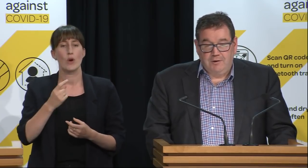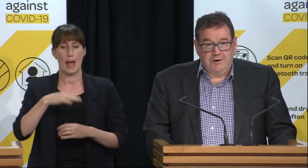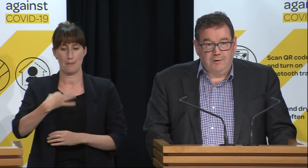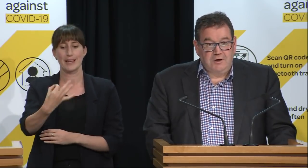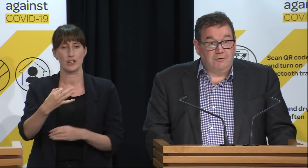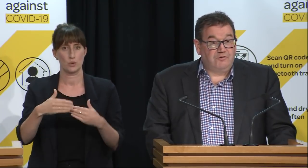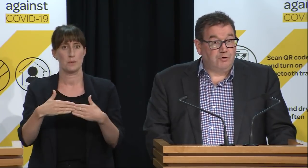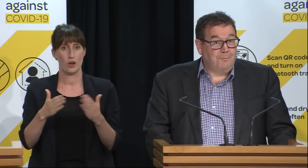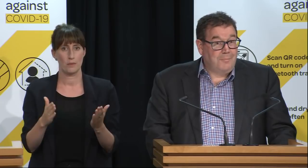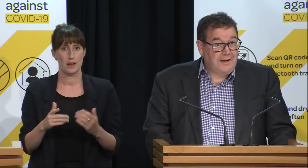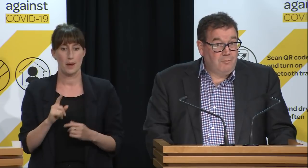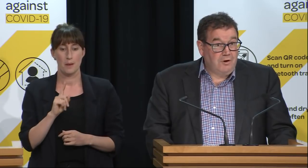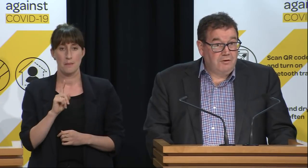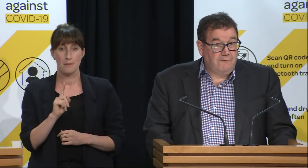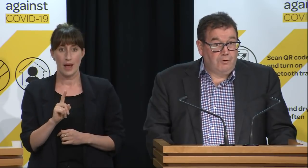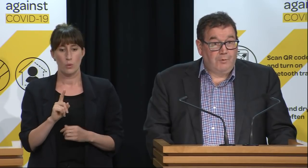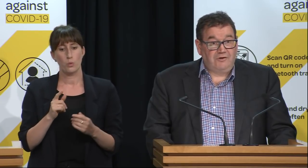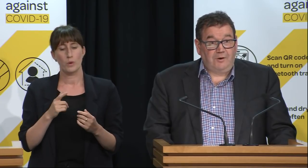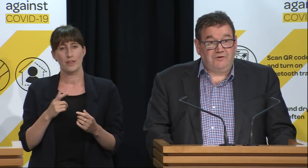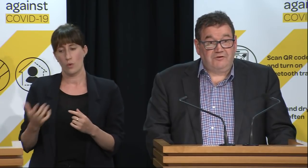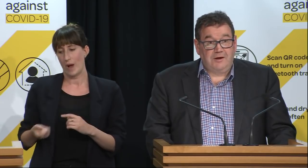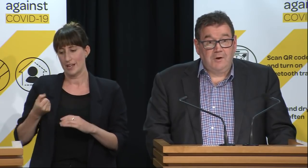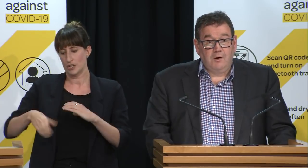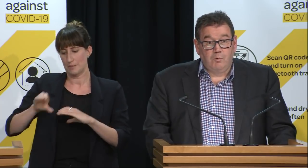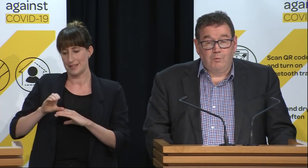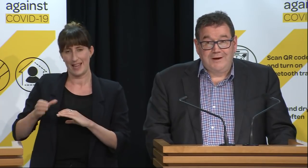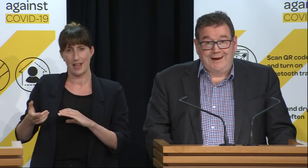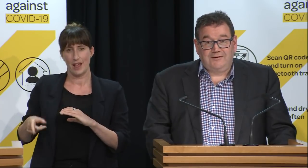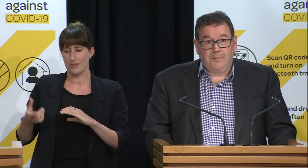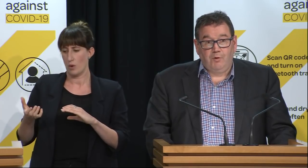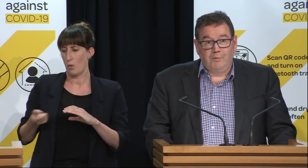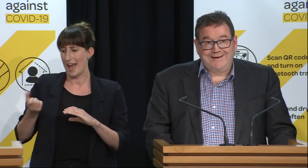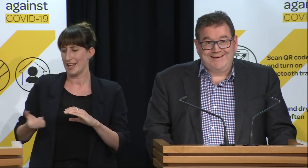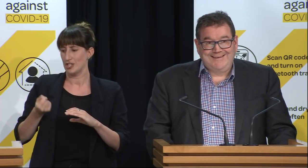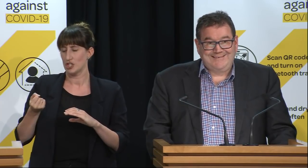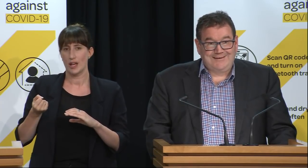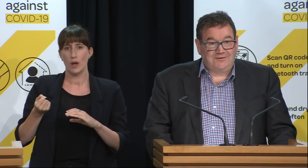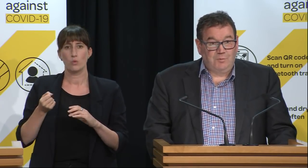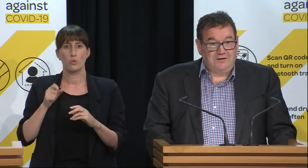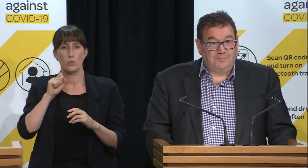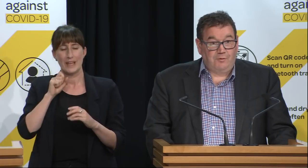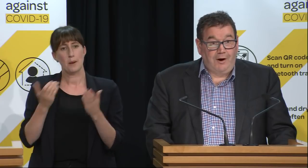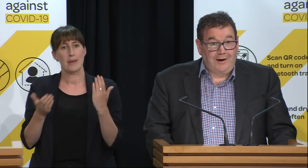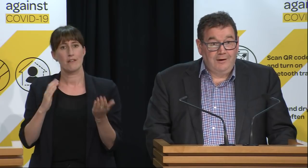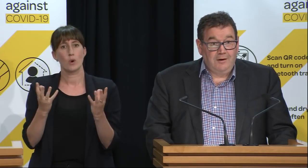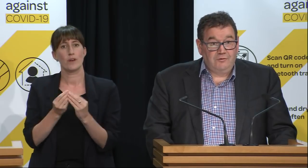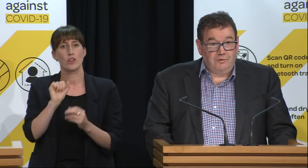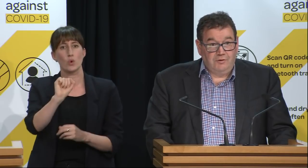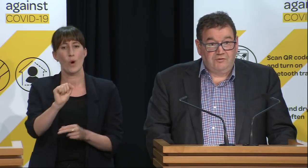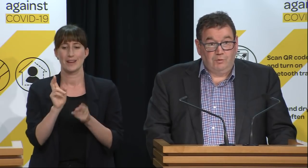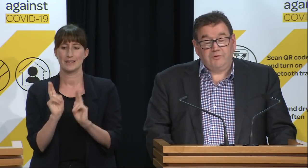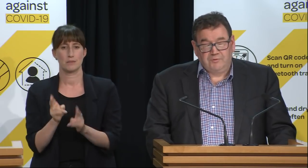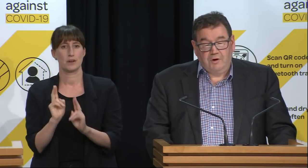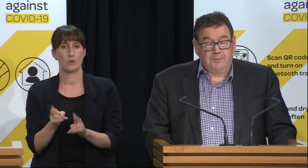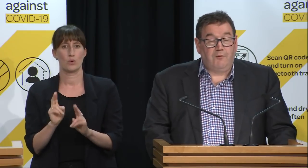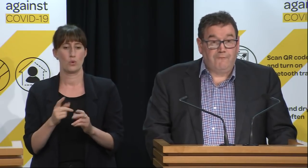that the period that we use to compare with for the wage subsidy scheme will be a typical week in the 6 weeks prior to